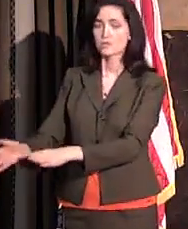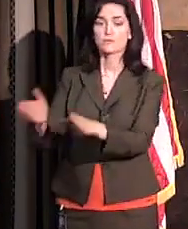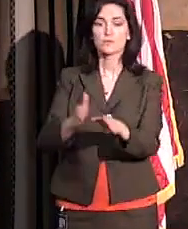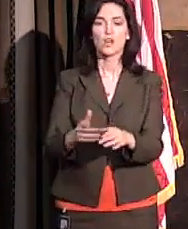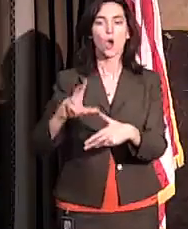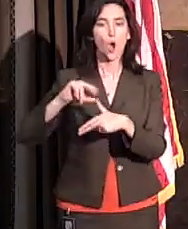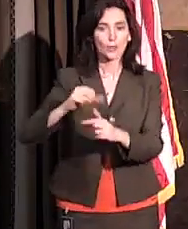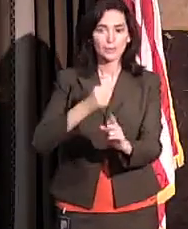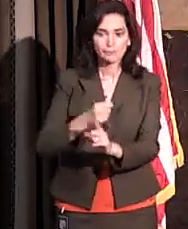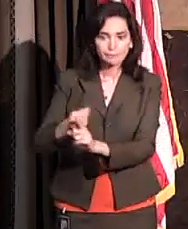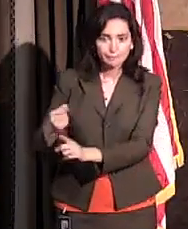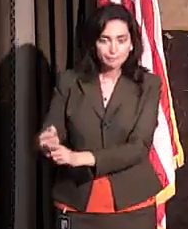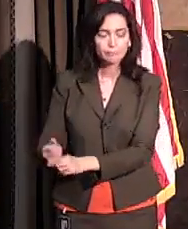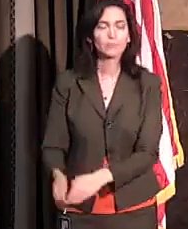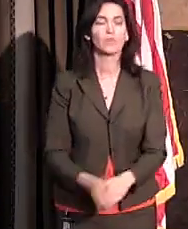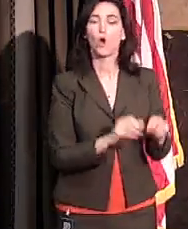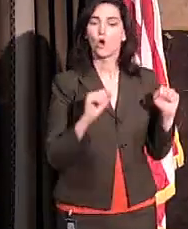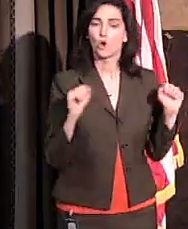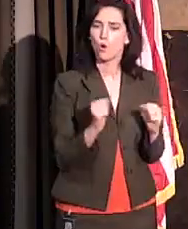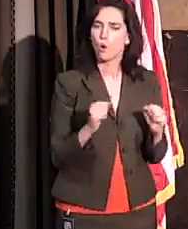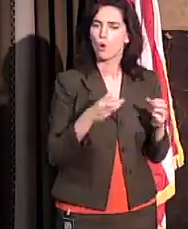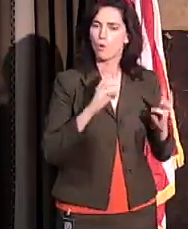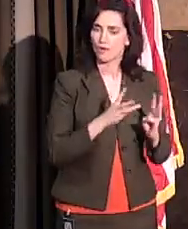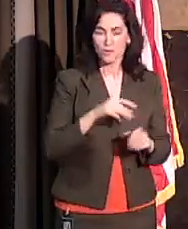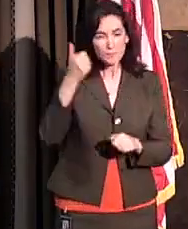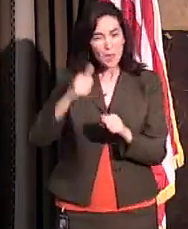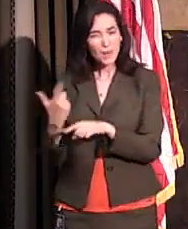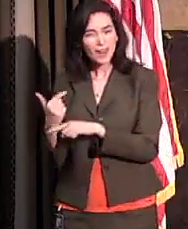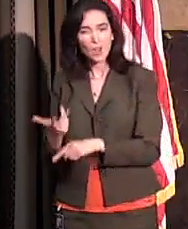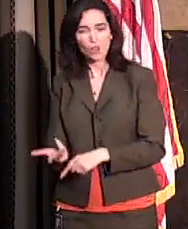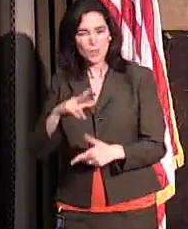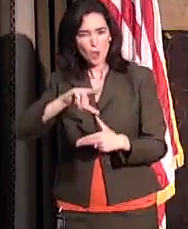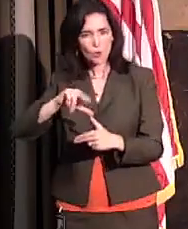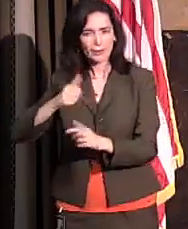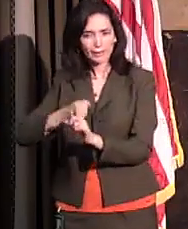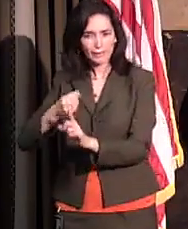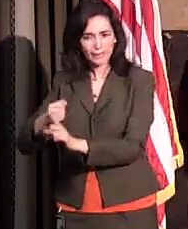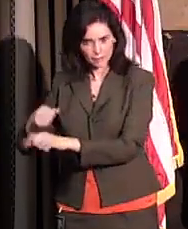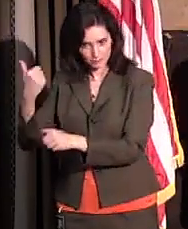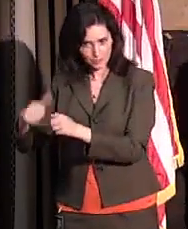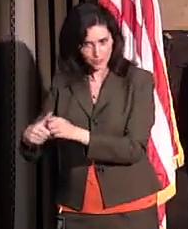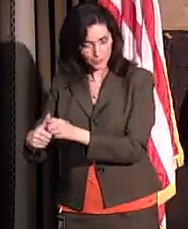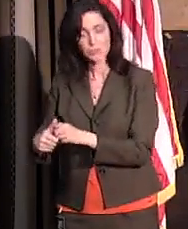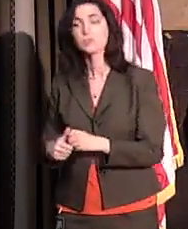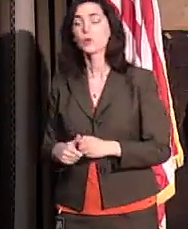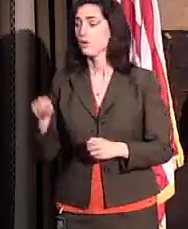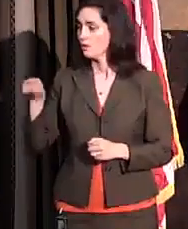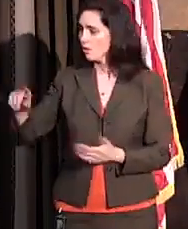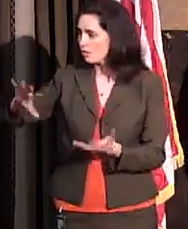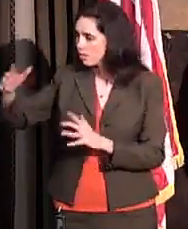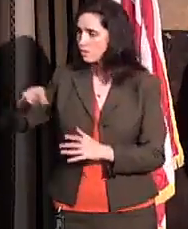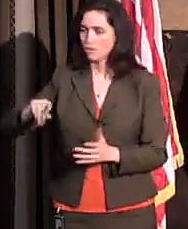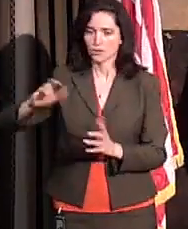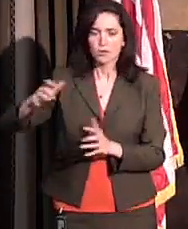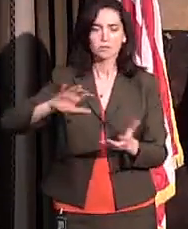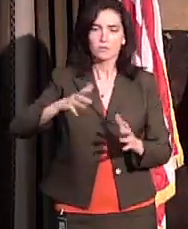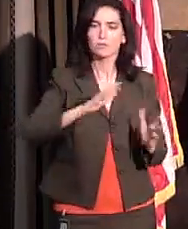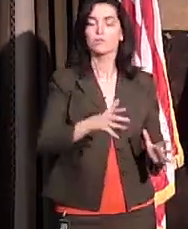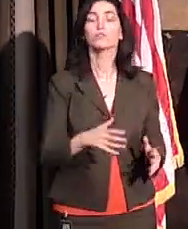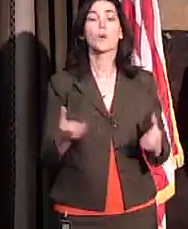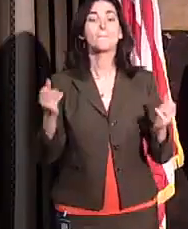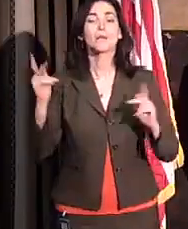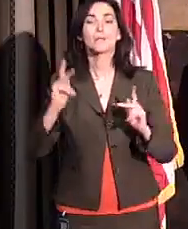You may remember we had 3 hurricanes make landfall last year. As a result of all of these disasters, many people were